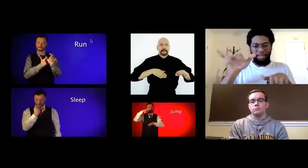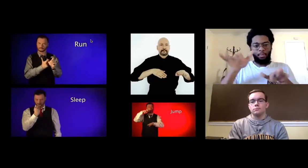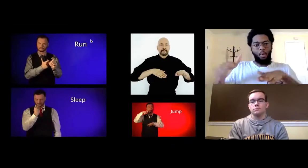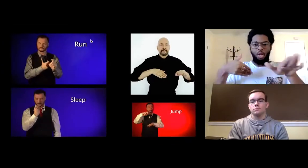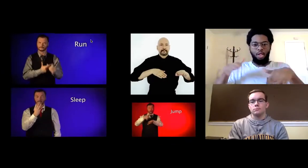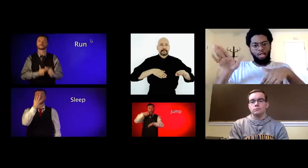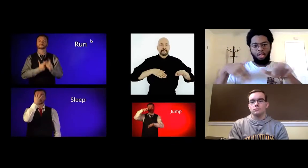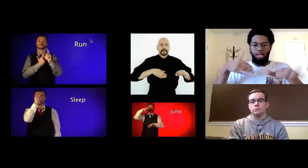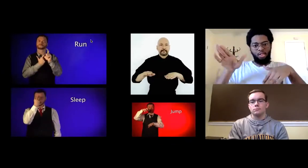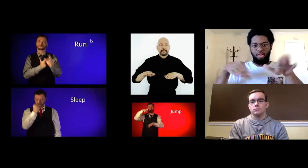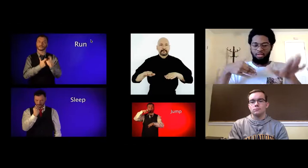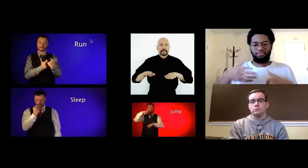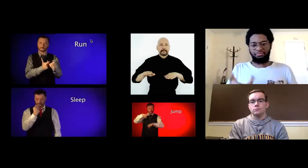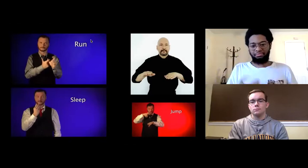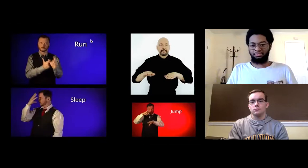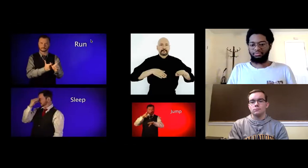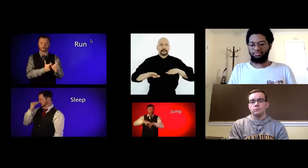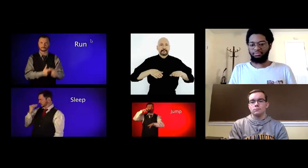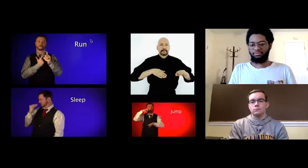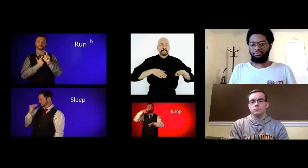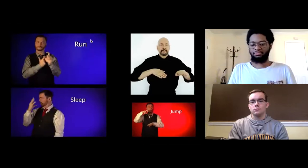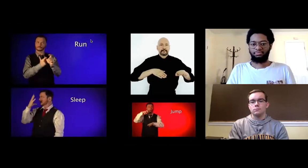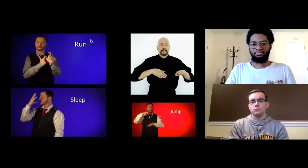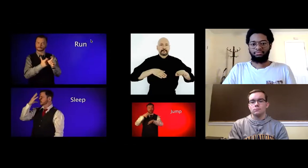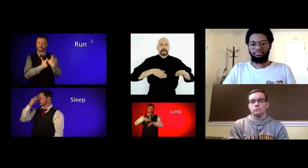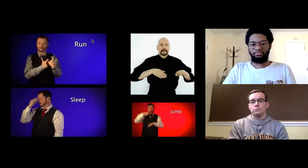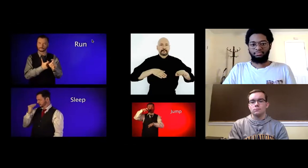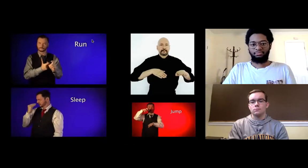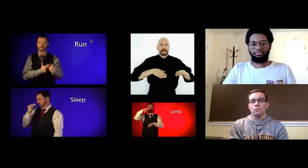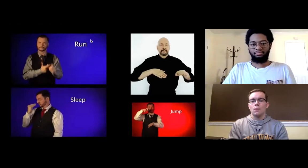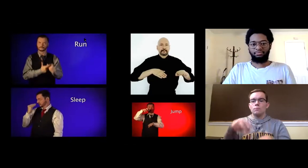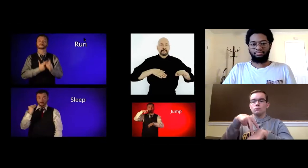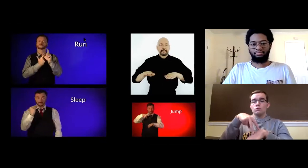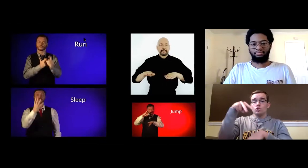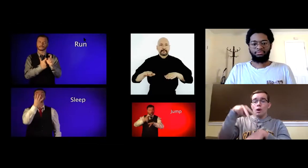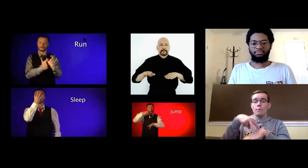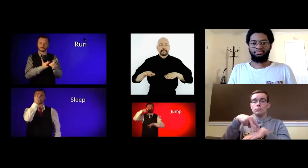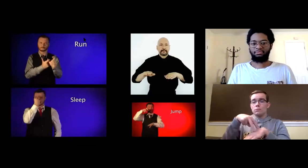It's almost like having 2 feet taking each step, but you're using your hands instead.